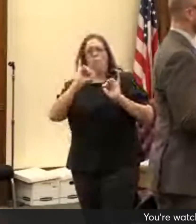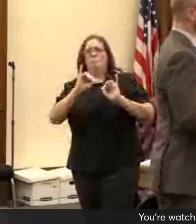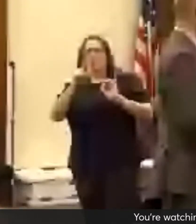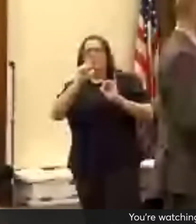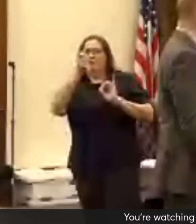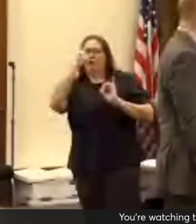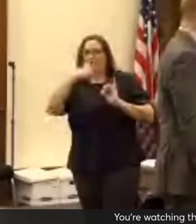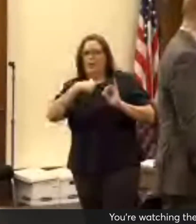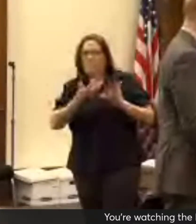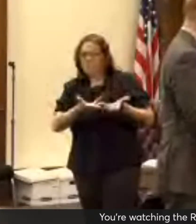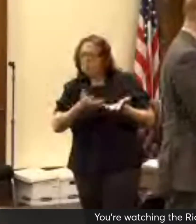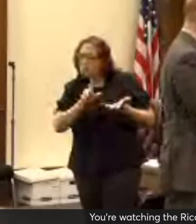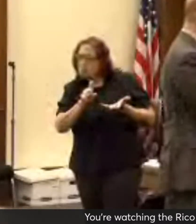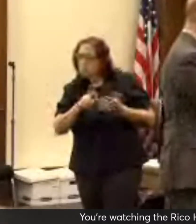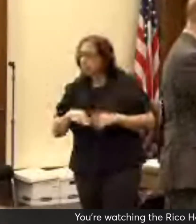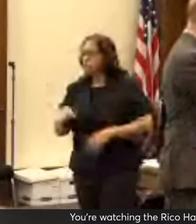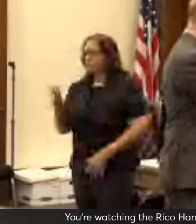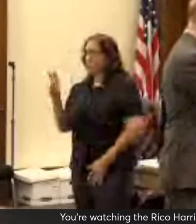understanding? No.